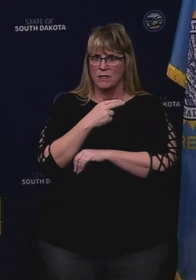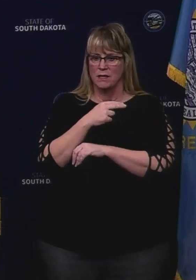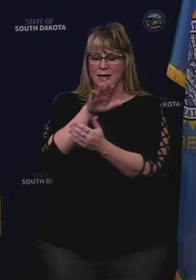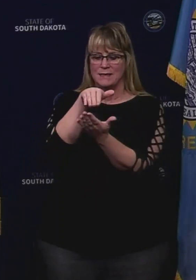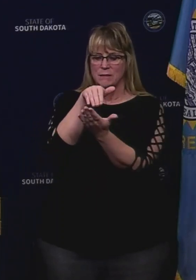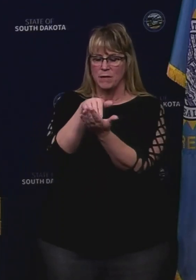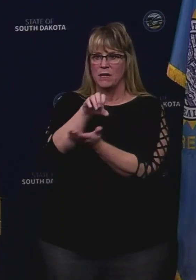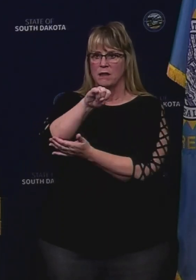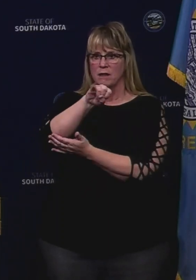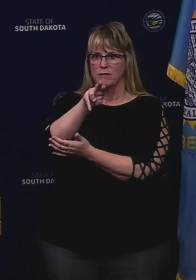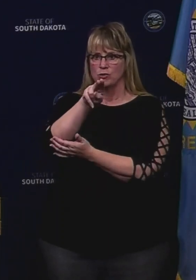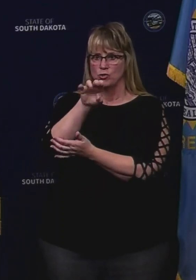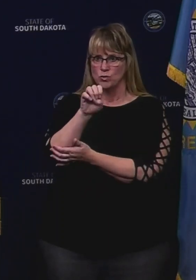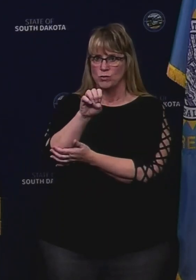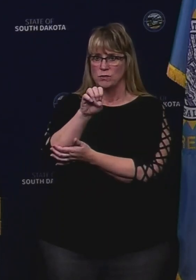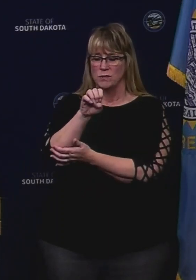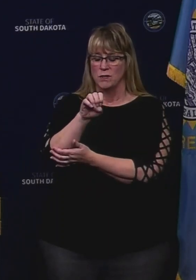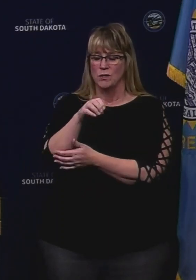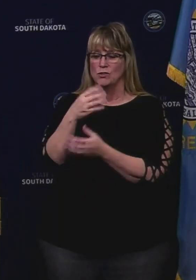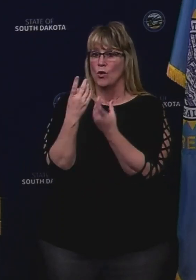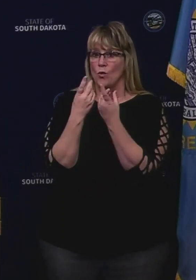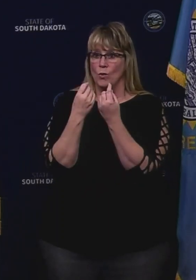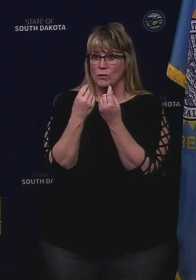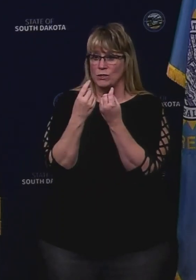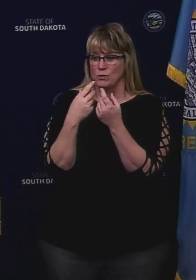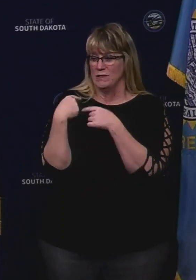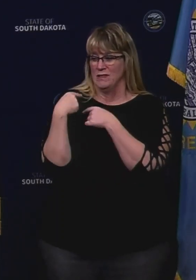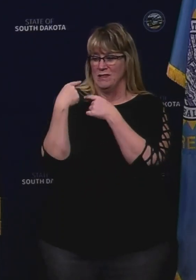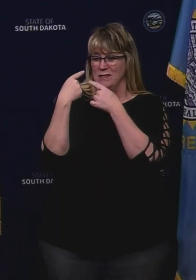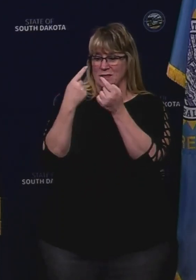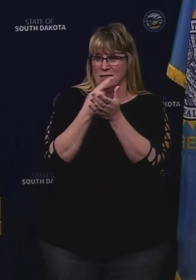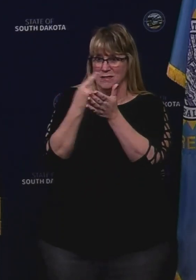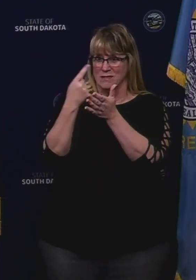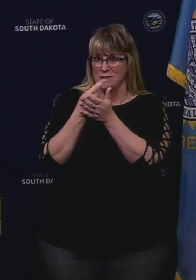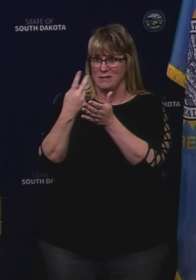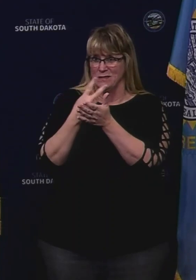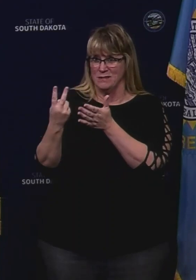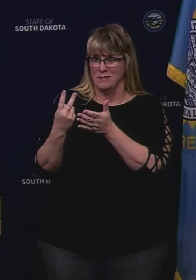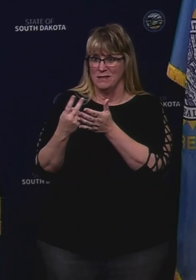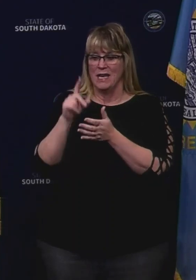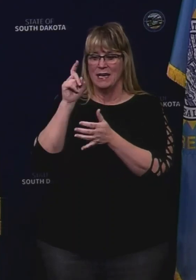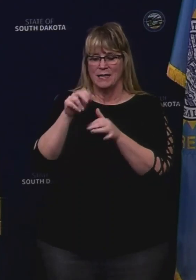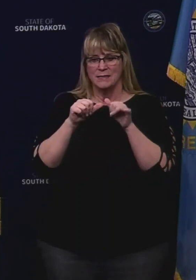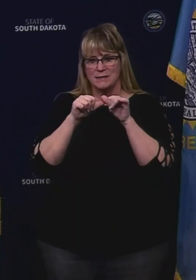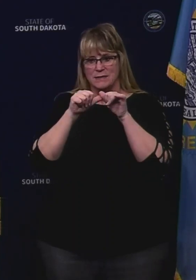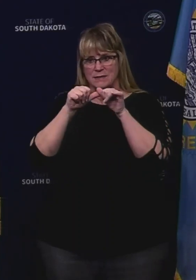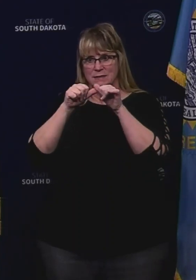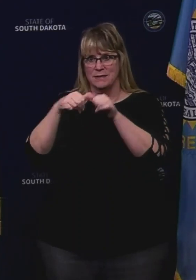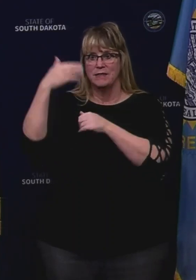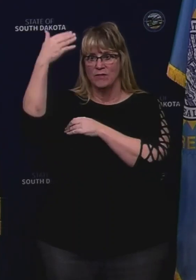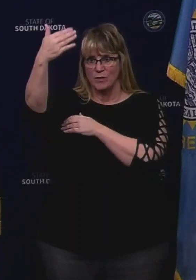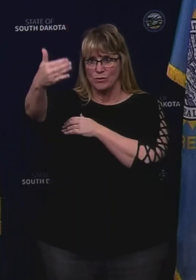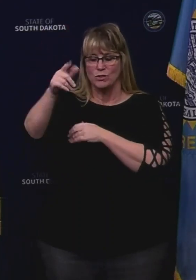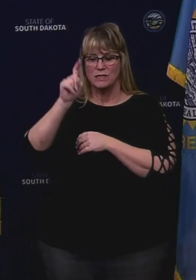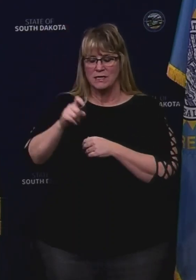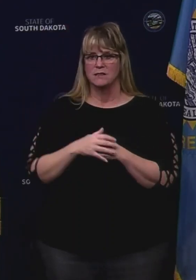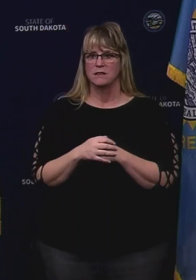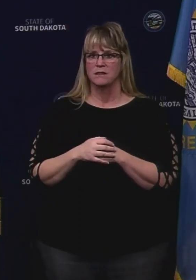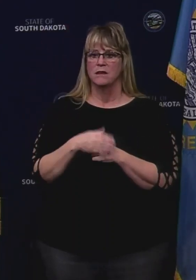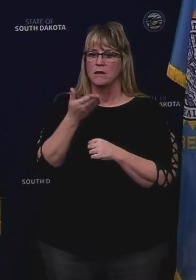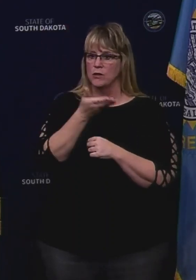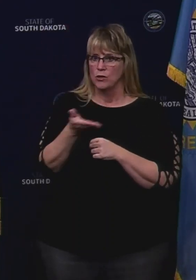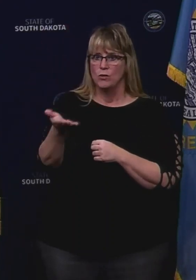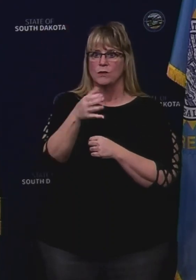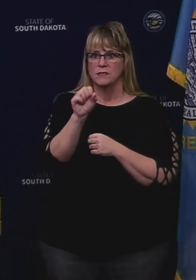the middle of June, which means the course you've been on for the last several weeks needs to be maintained for several weeks yet. We're doing a great